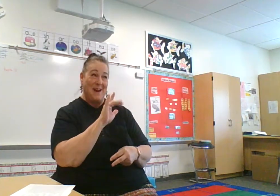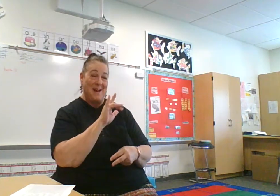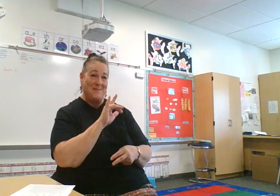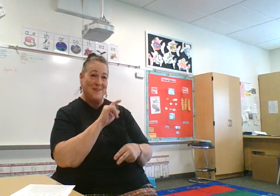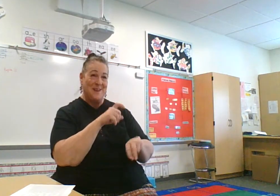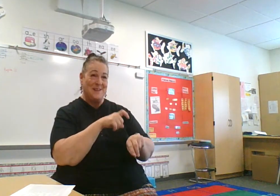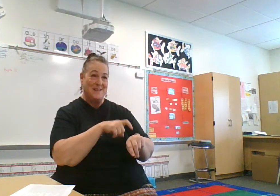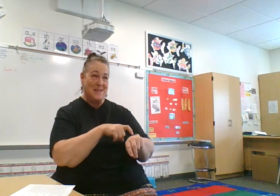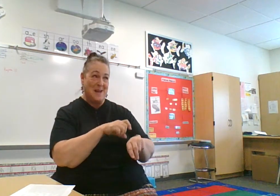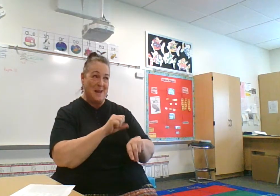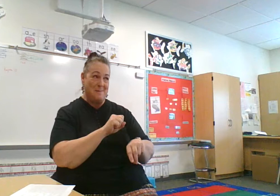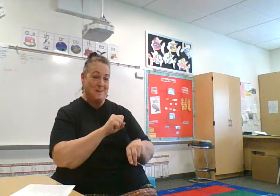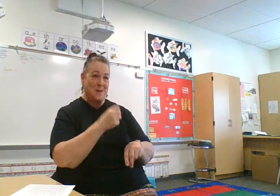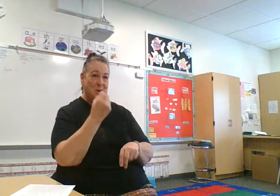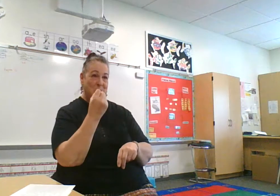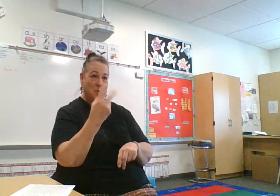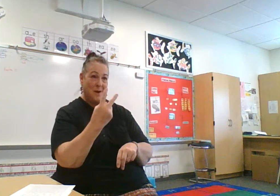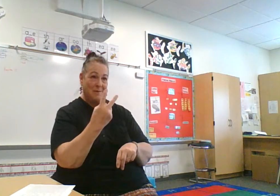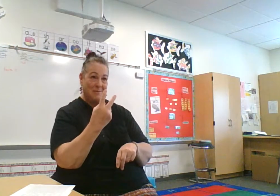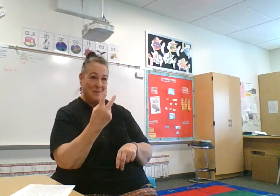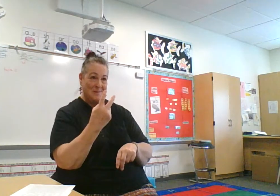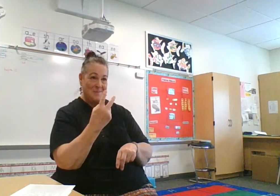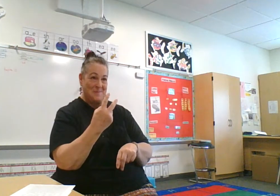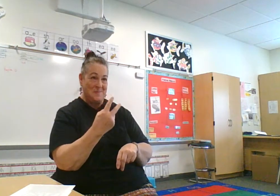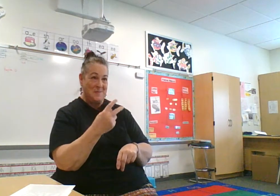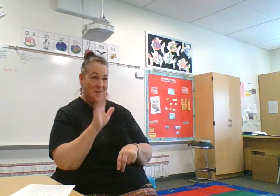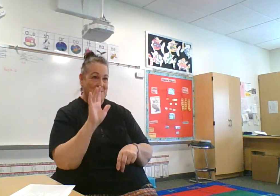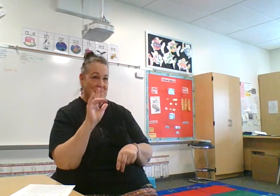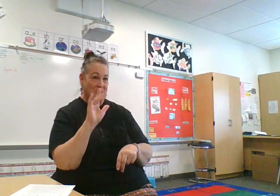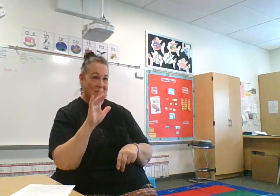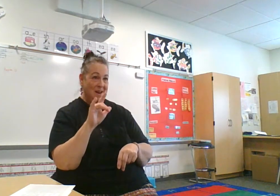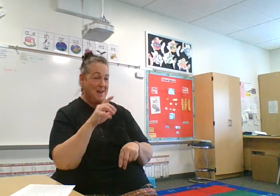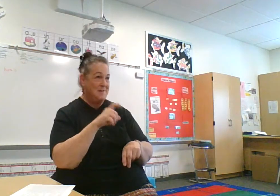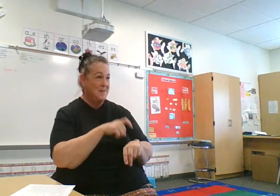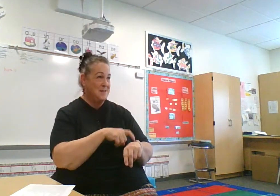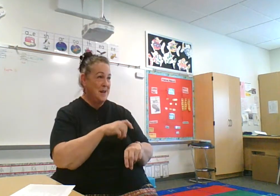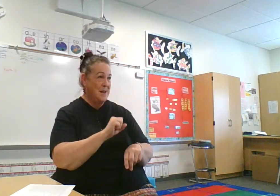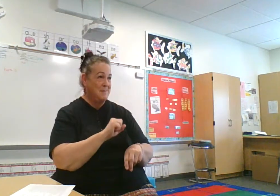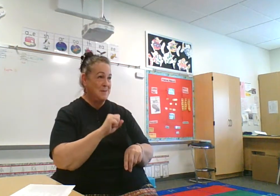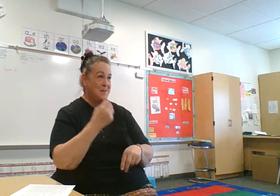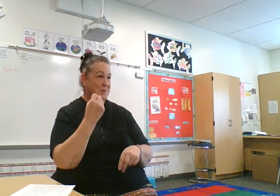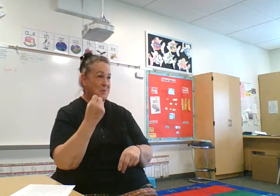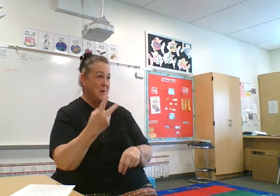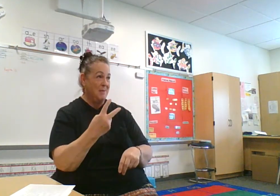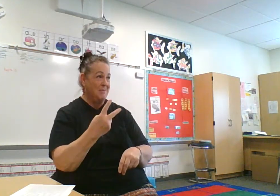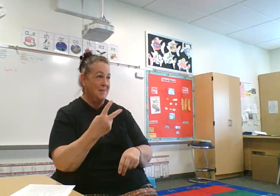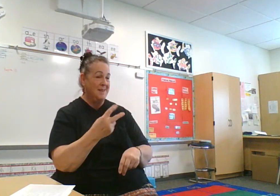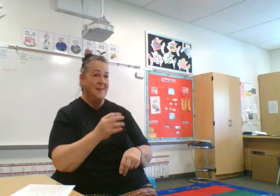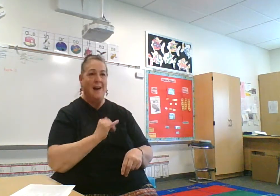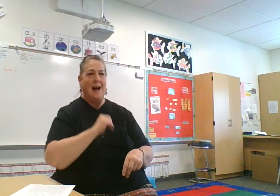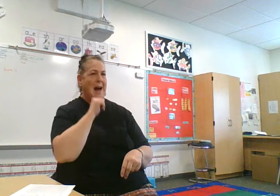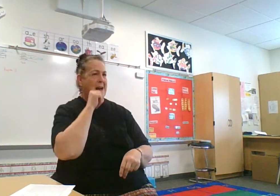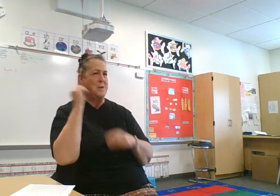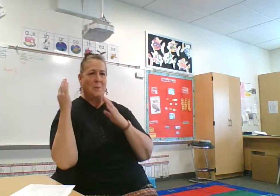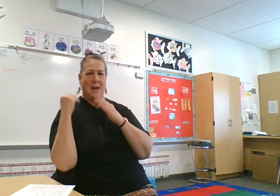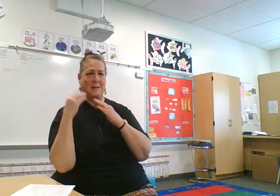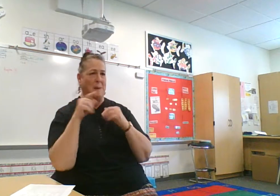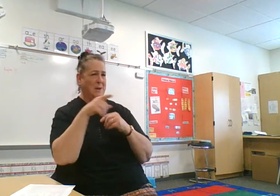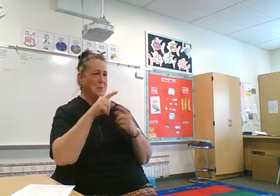25 times 12? 25 times 12. I don't expect you to